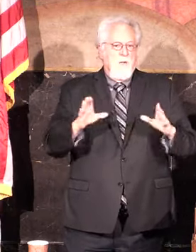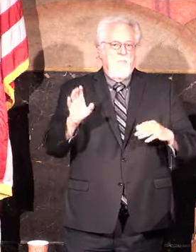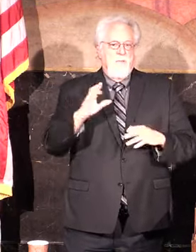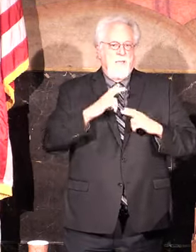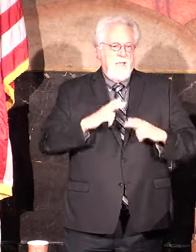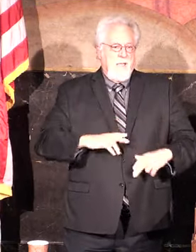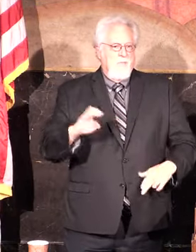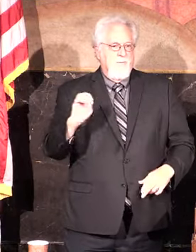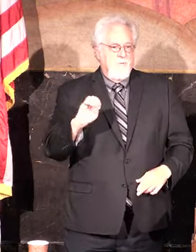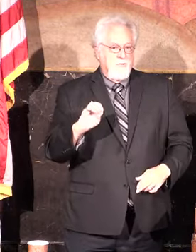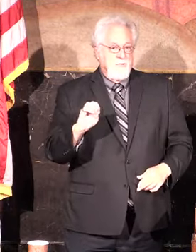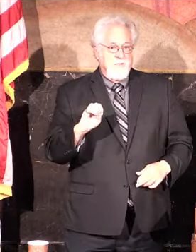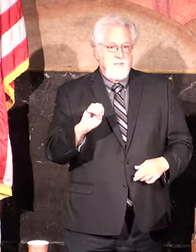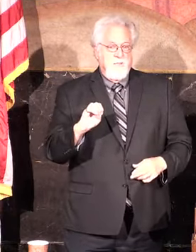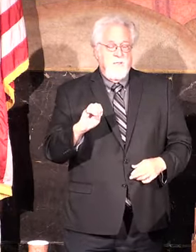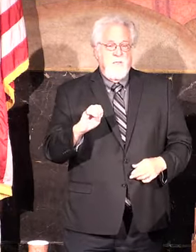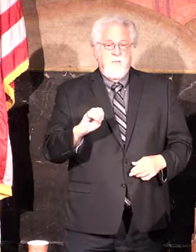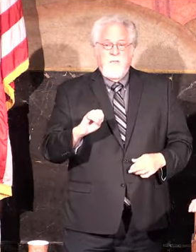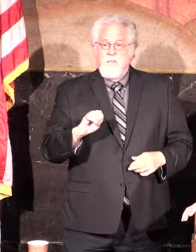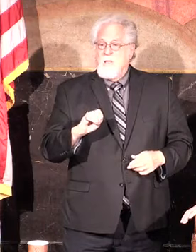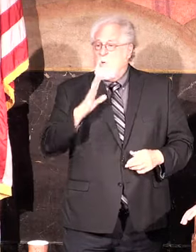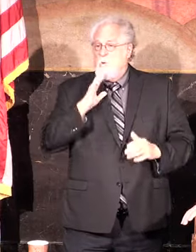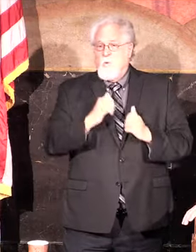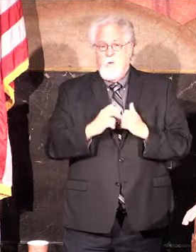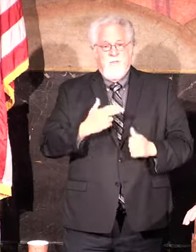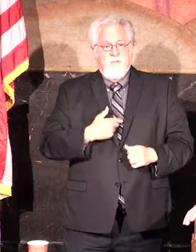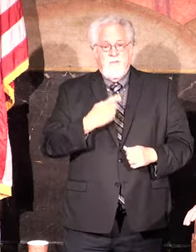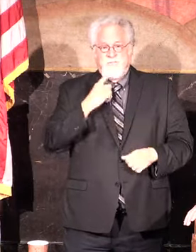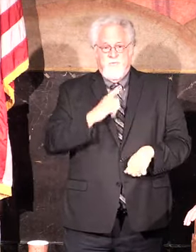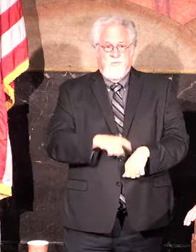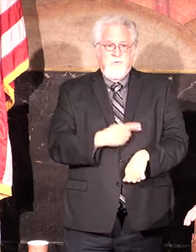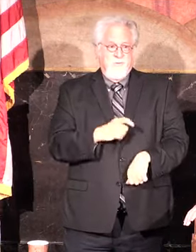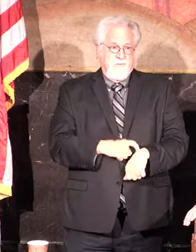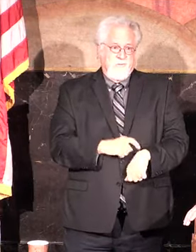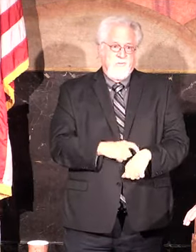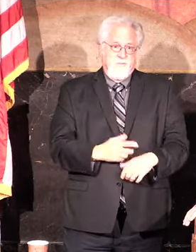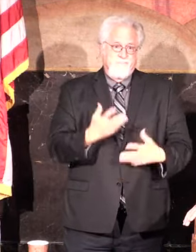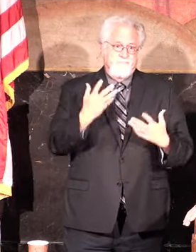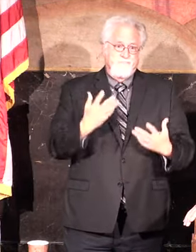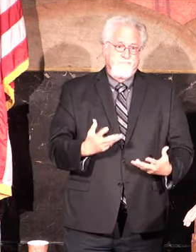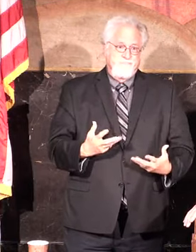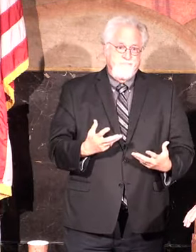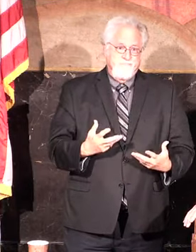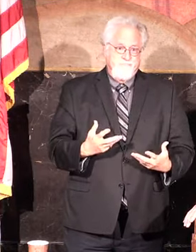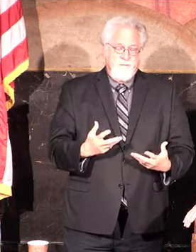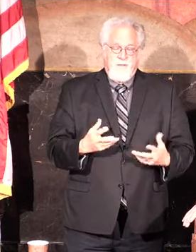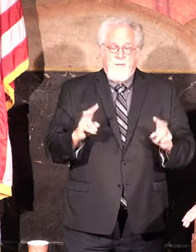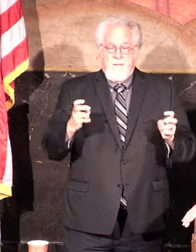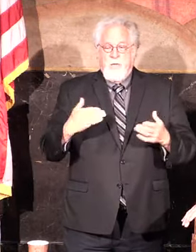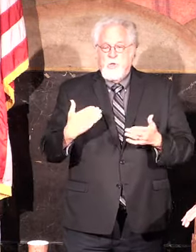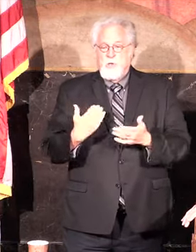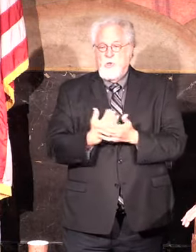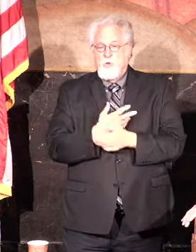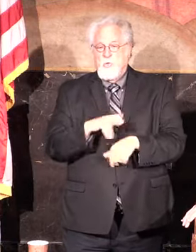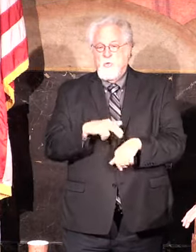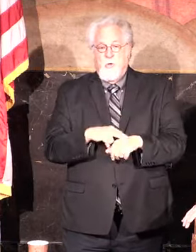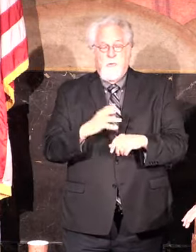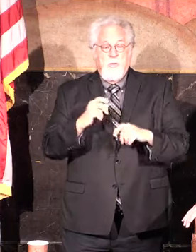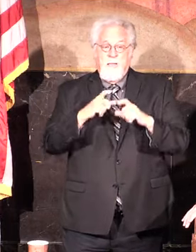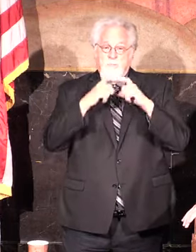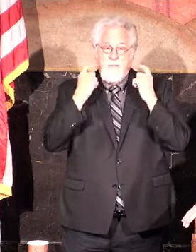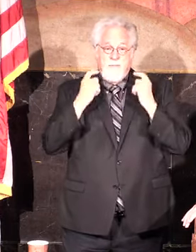emergency. One that is going to be with us for some time. Unfortunately, there is a new normal, and the mask is